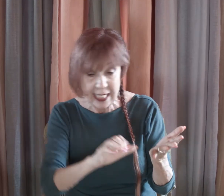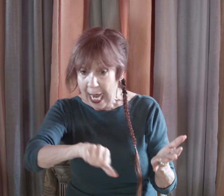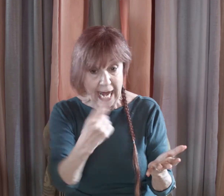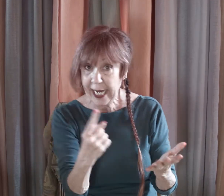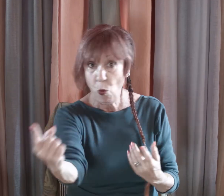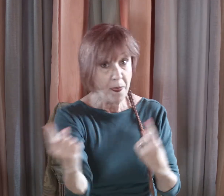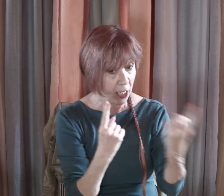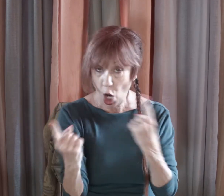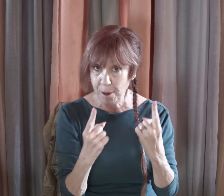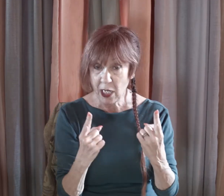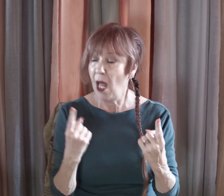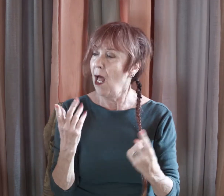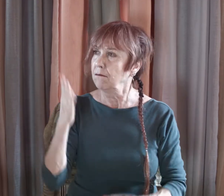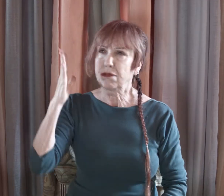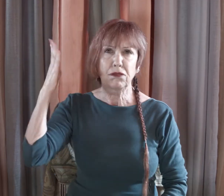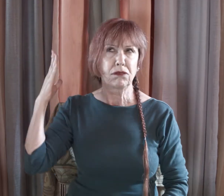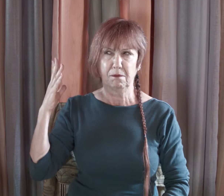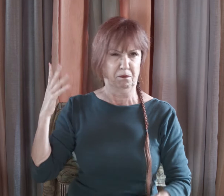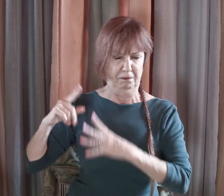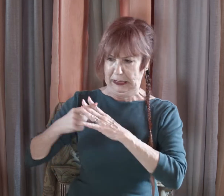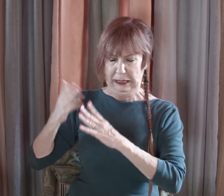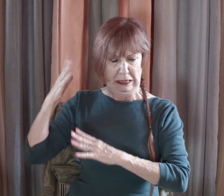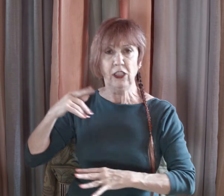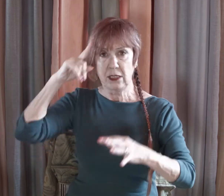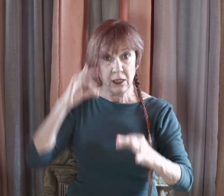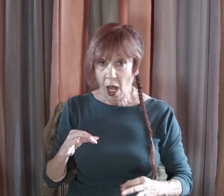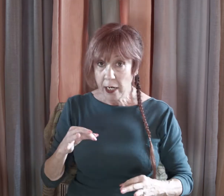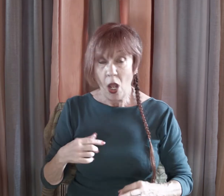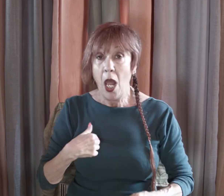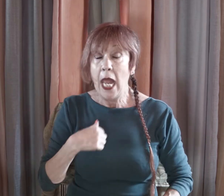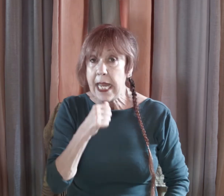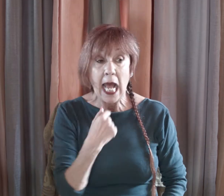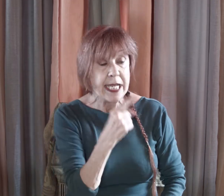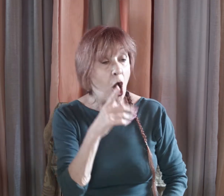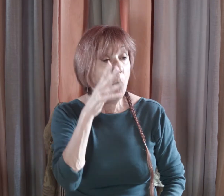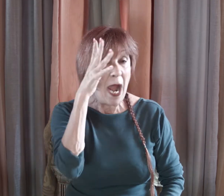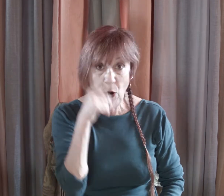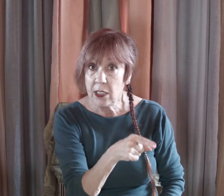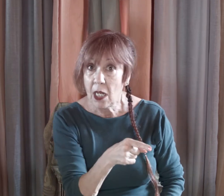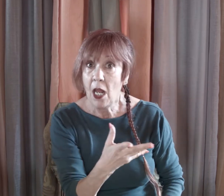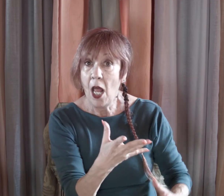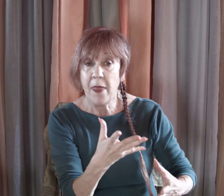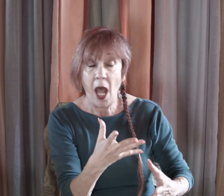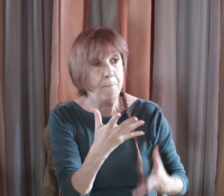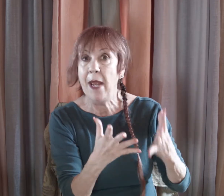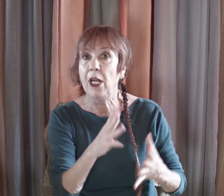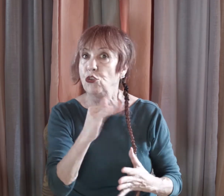We're feeding anybody who comes up. We made a decision relatively early on that we were not going to tell parents who lost their